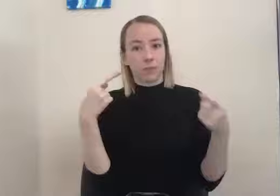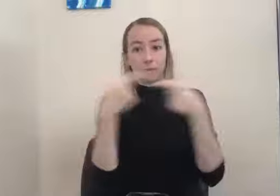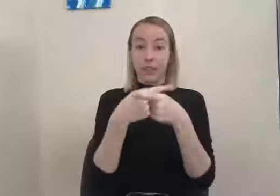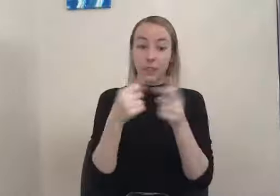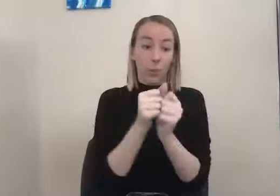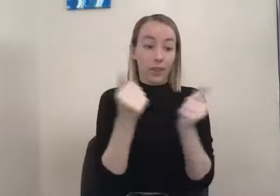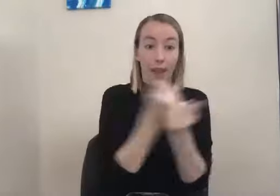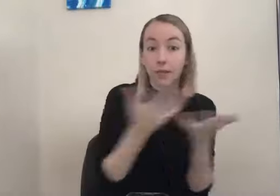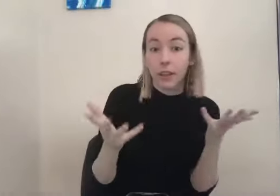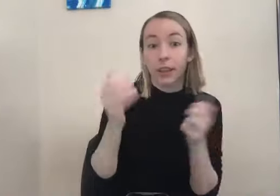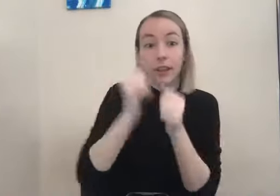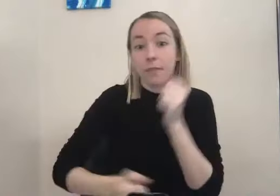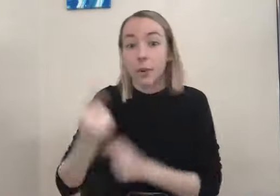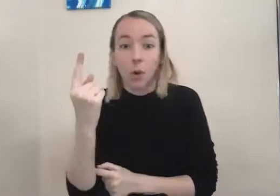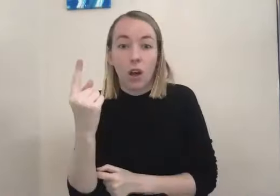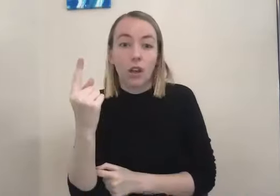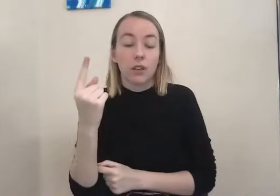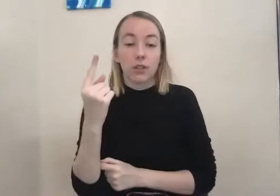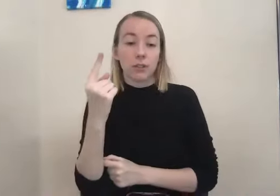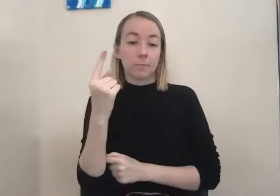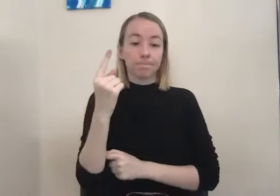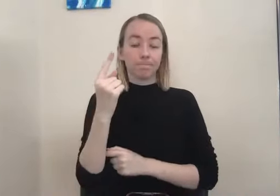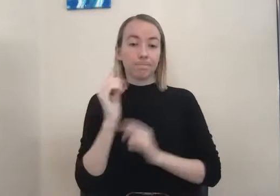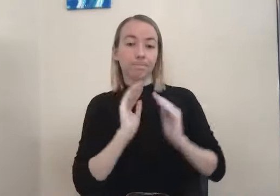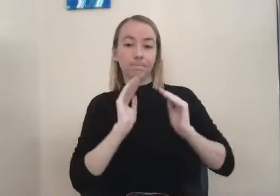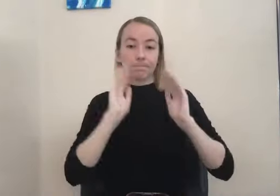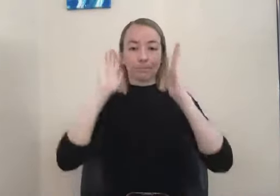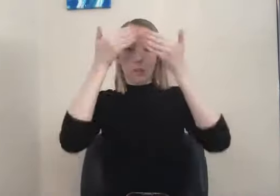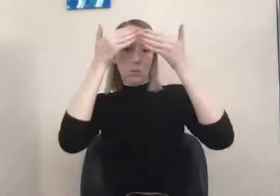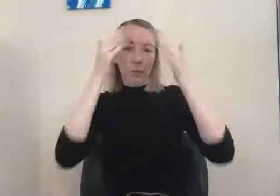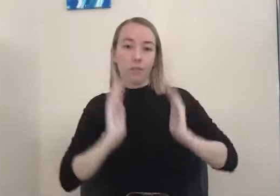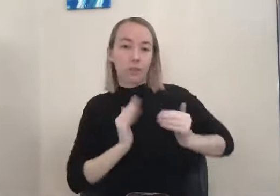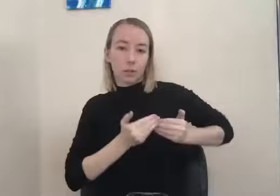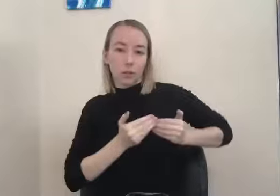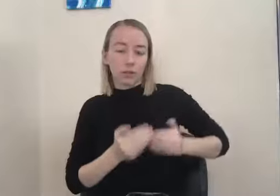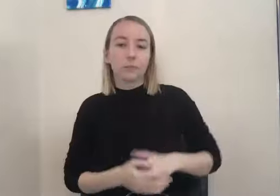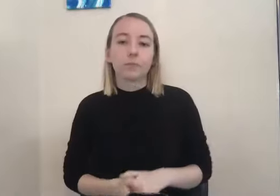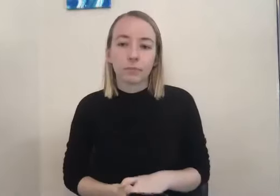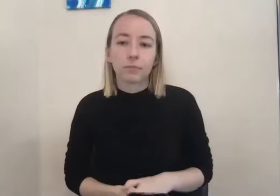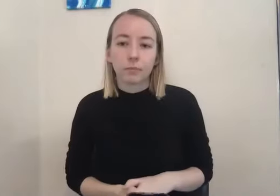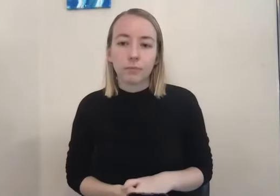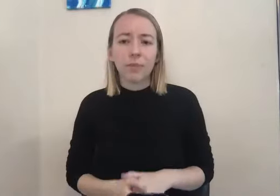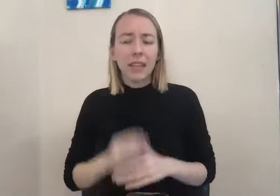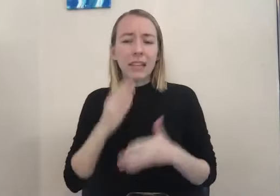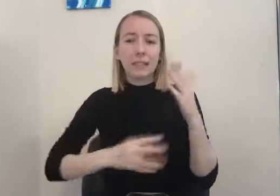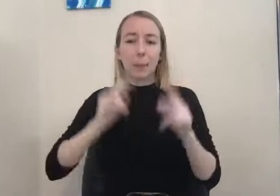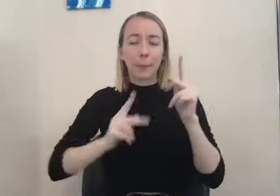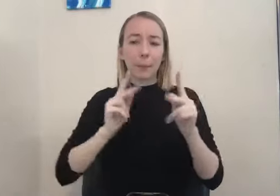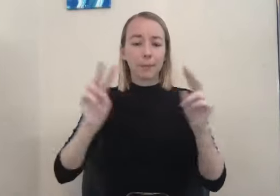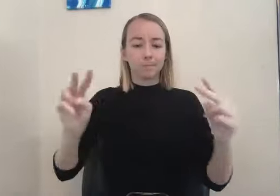me. And I didn't have the trust that it would lead to step 7, because humility was nothing I could possibly take